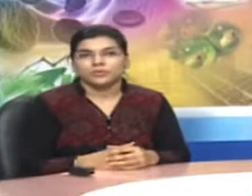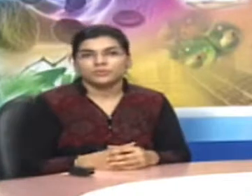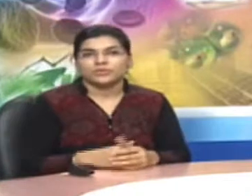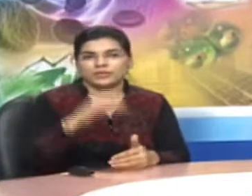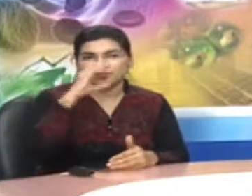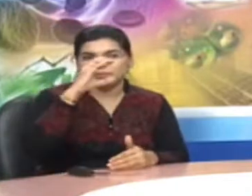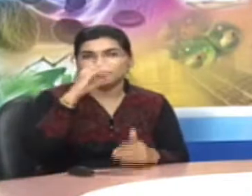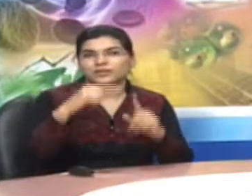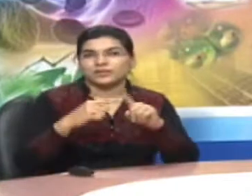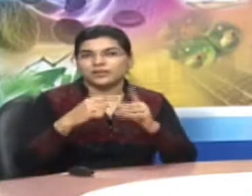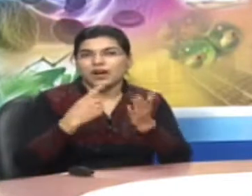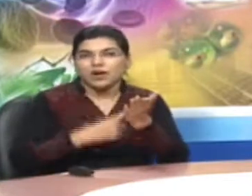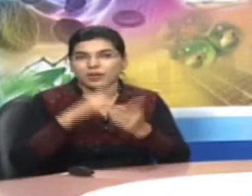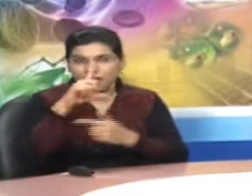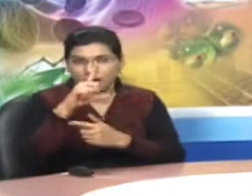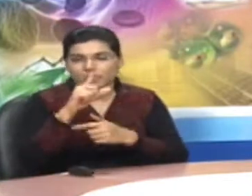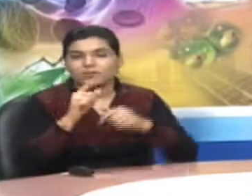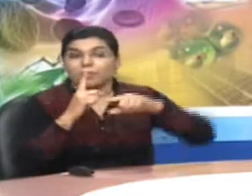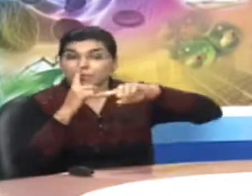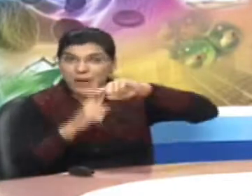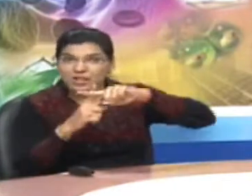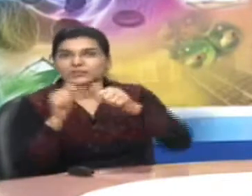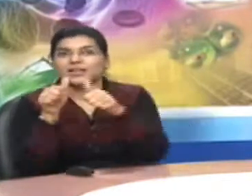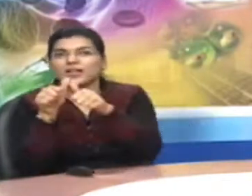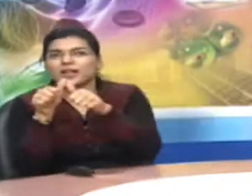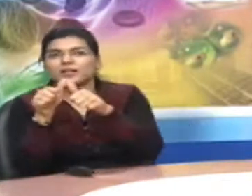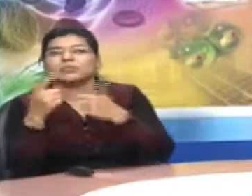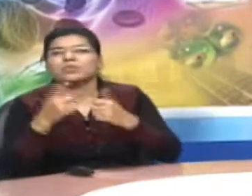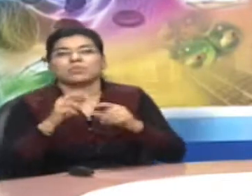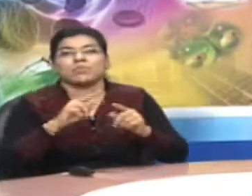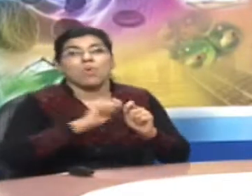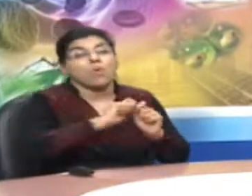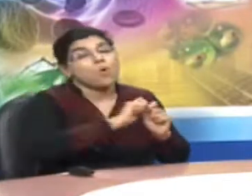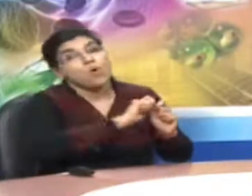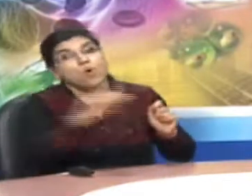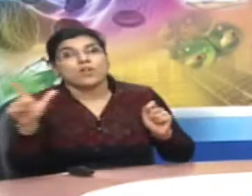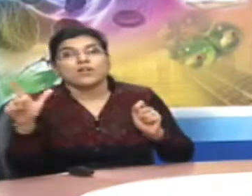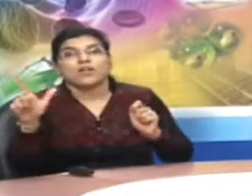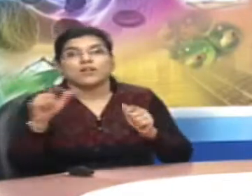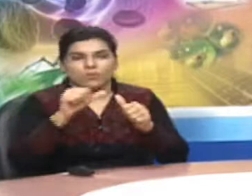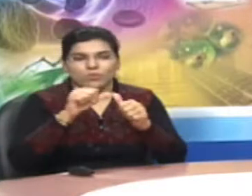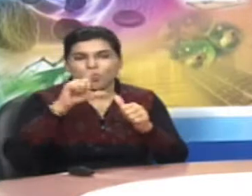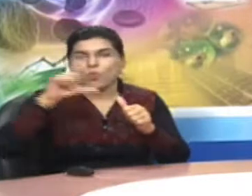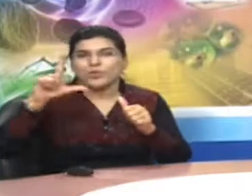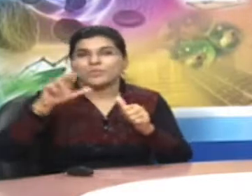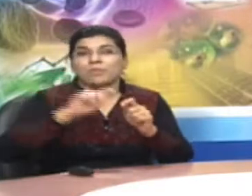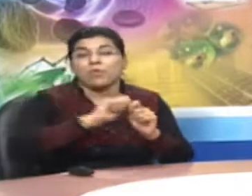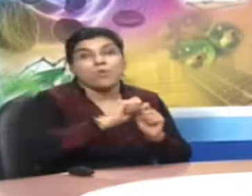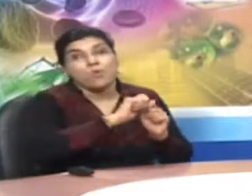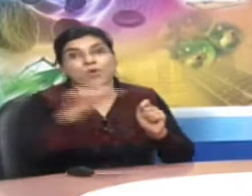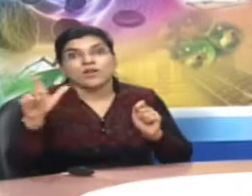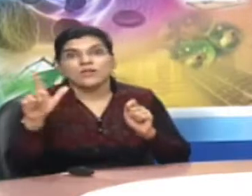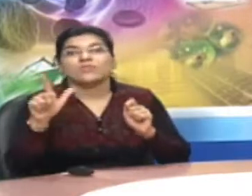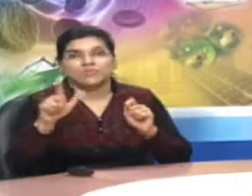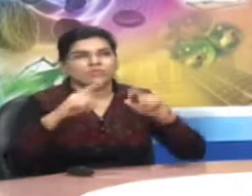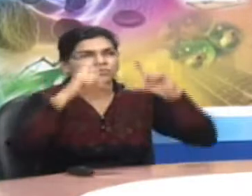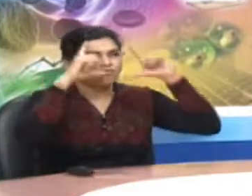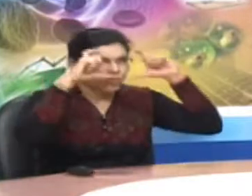Then there is Control plus A, which is to select all the items. From this, everything